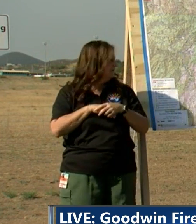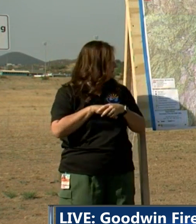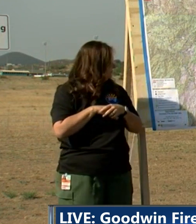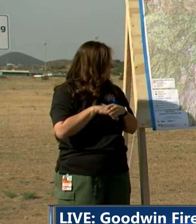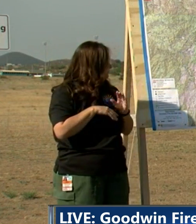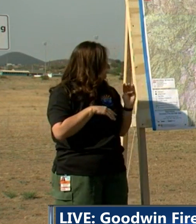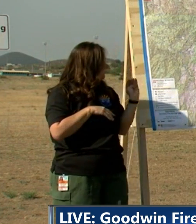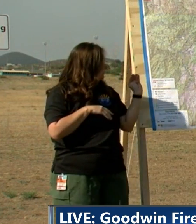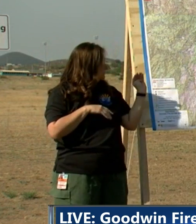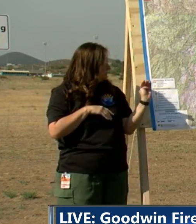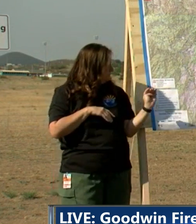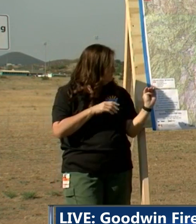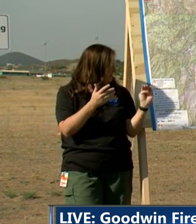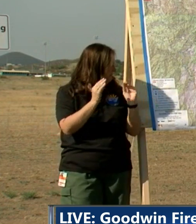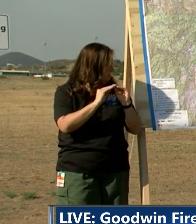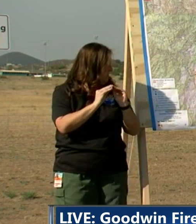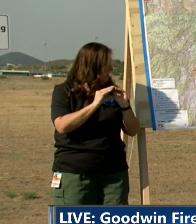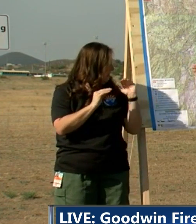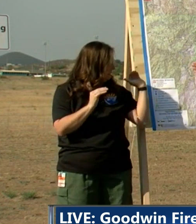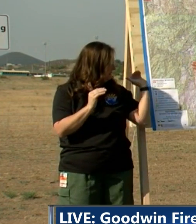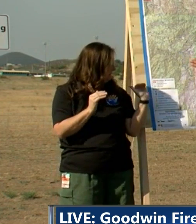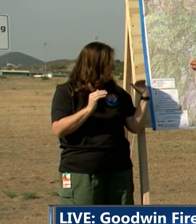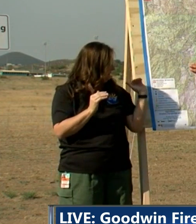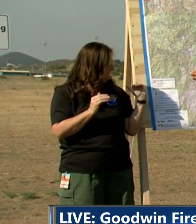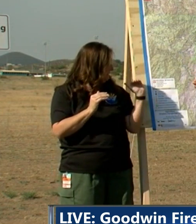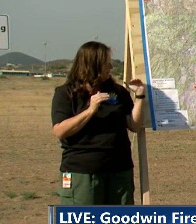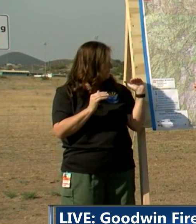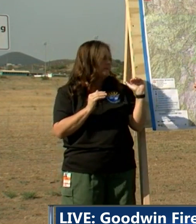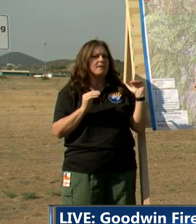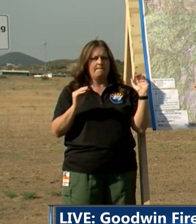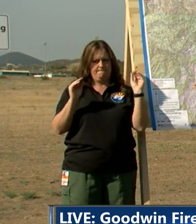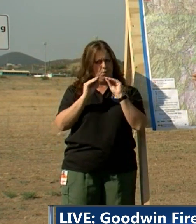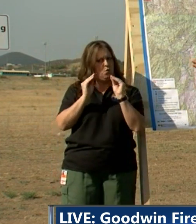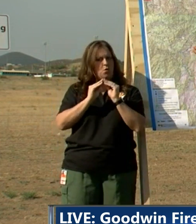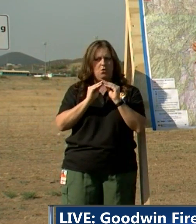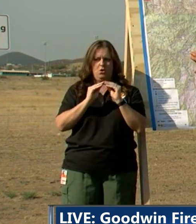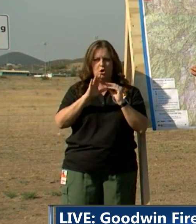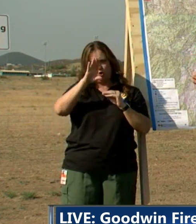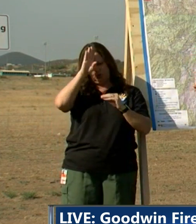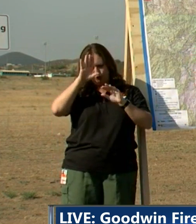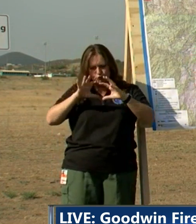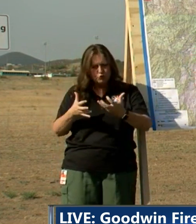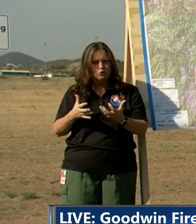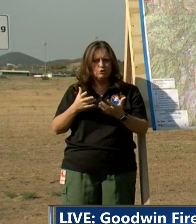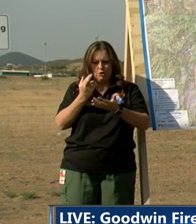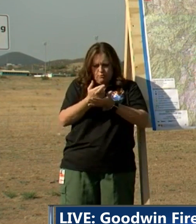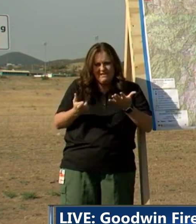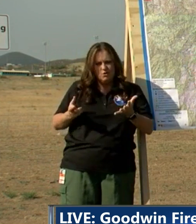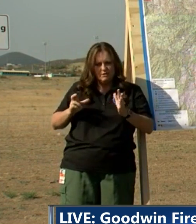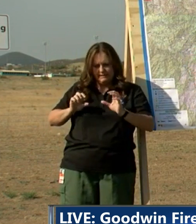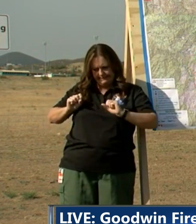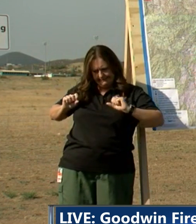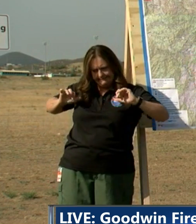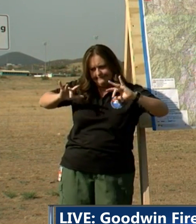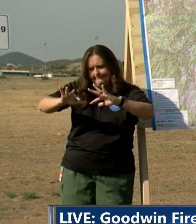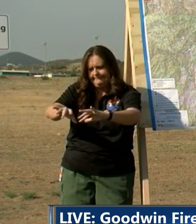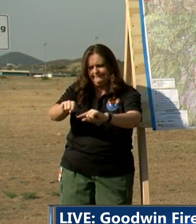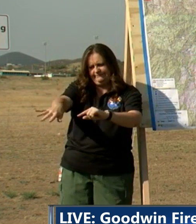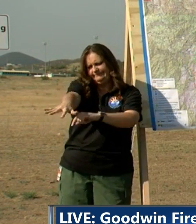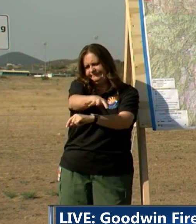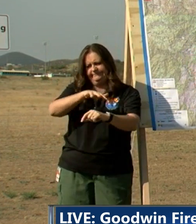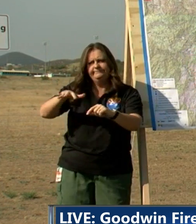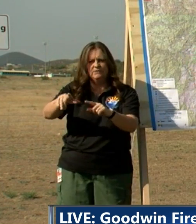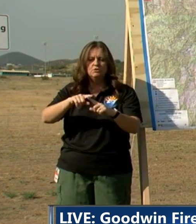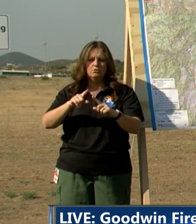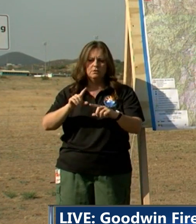push down even a little bit further here, we're gonna put a bunch more resources in this area to make sure we can get that buttoned up a lot